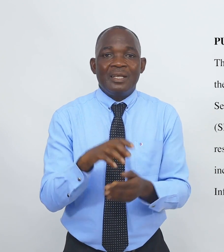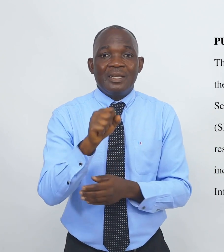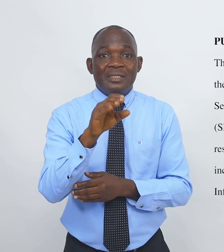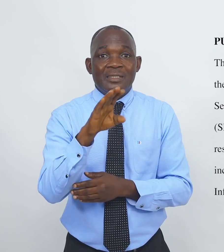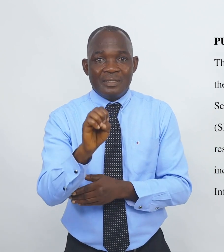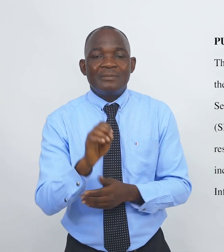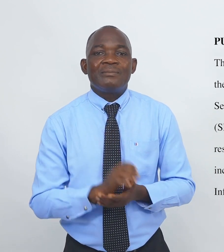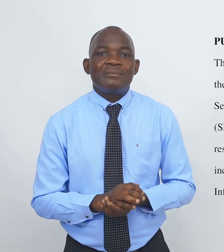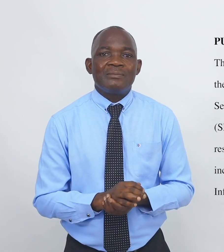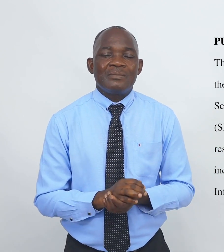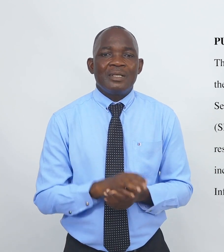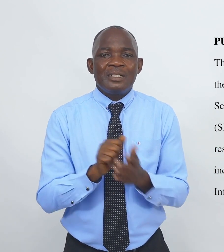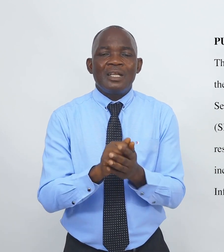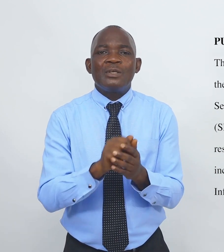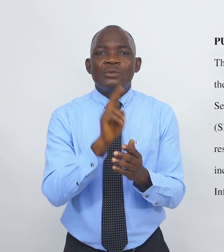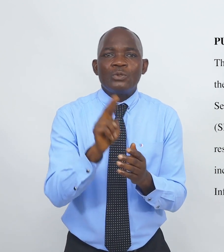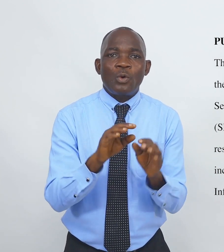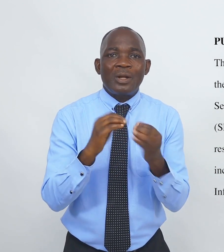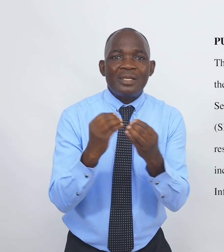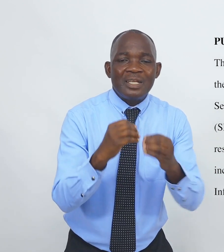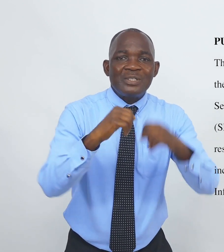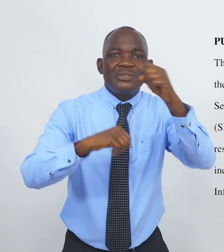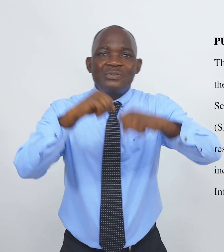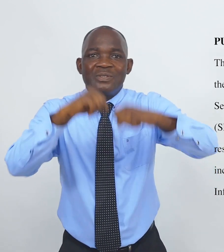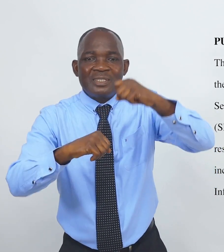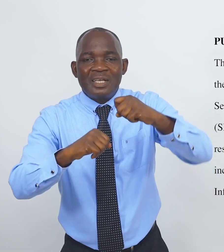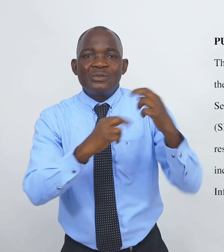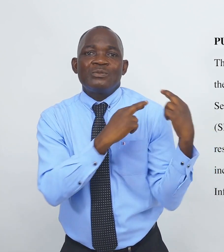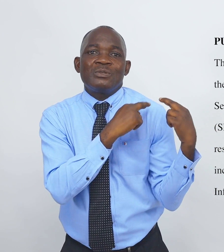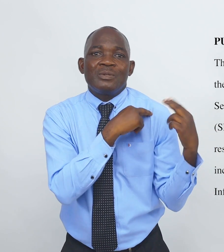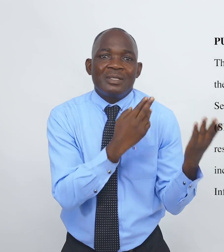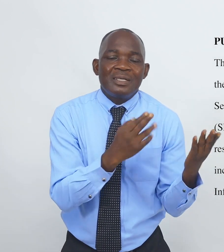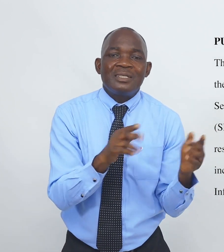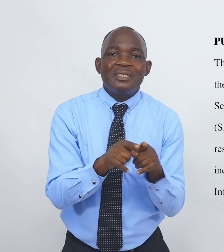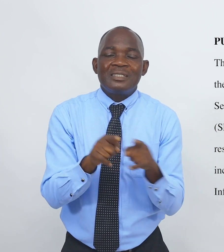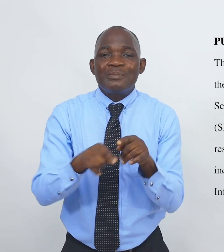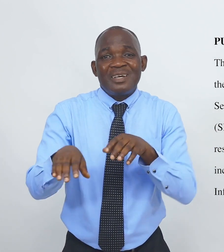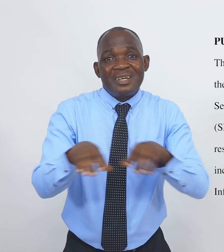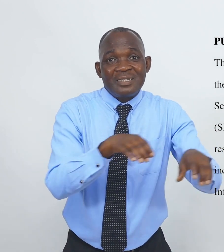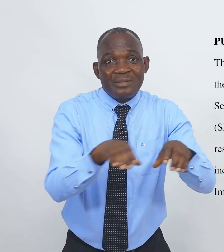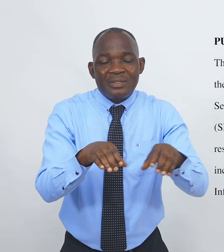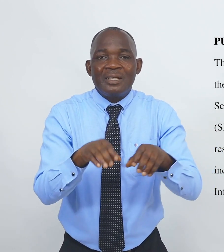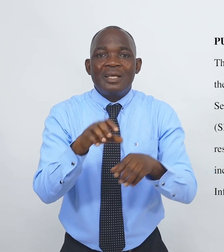SEC. It outlines the organizational structure, responsibilities, and activities of the